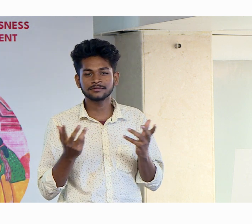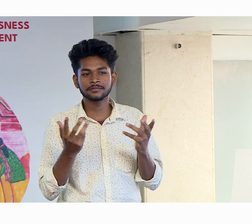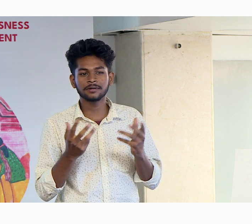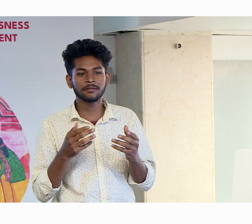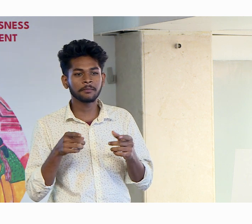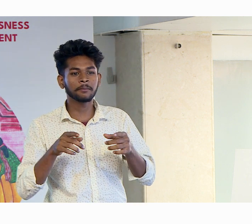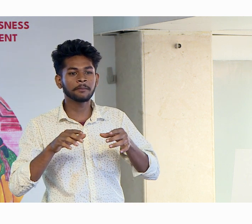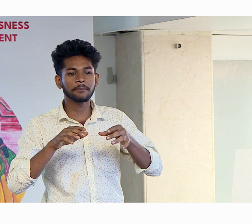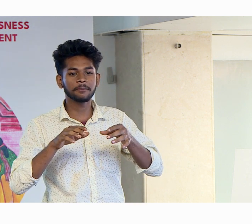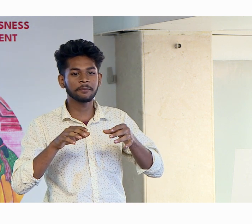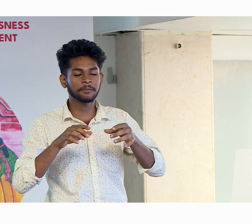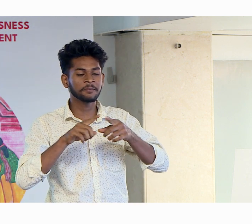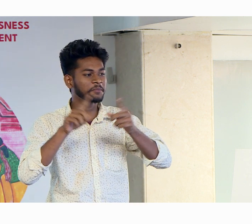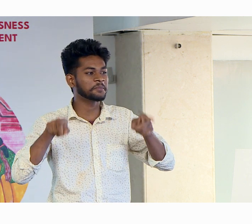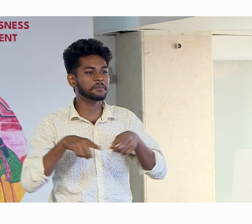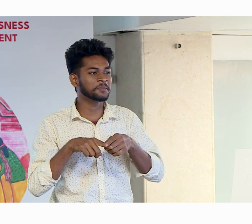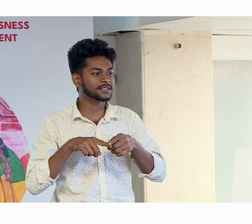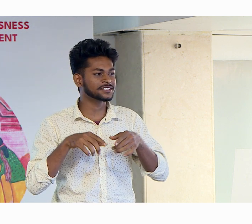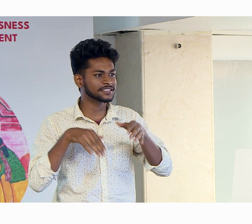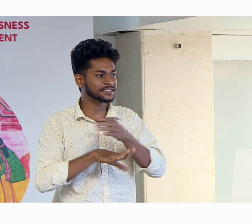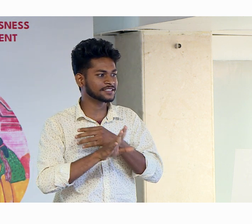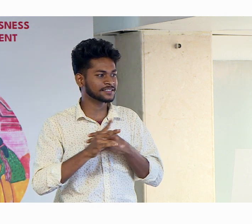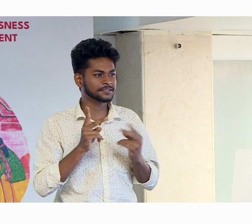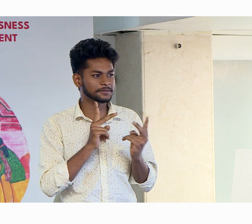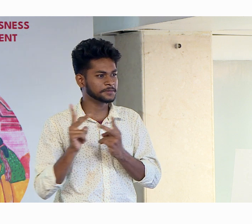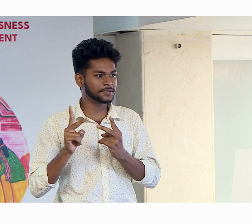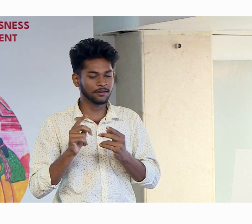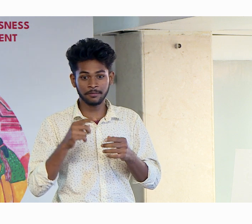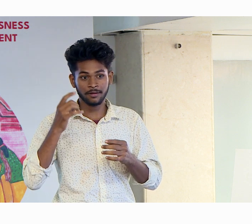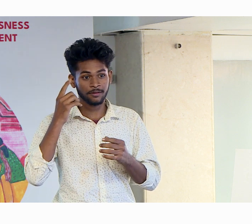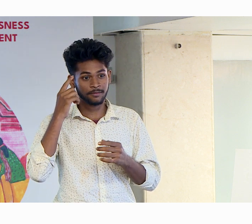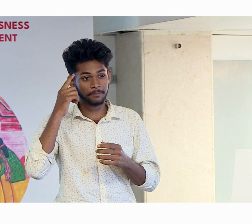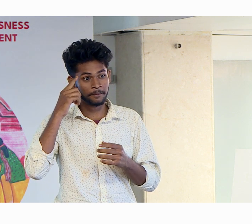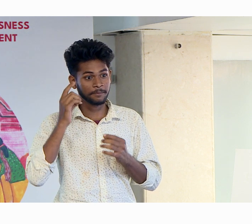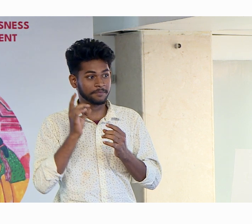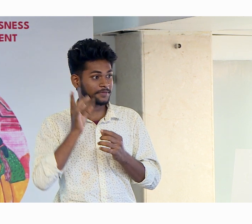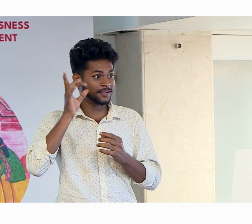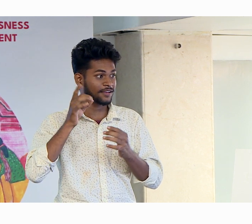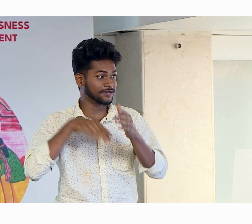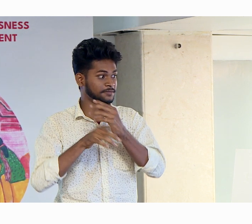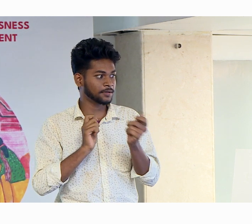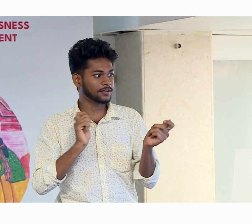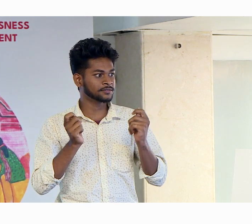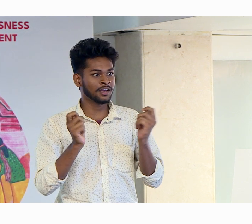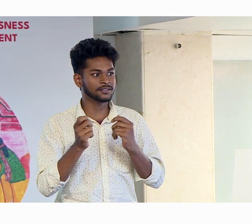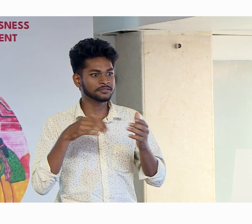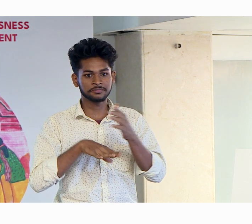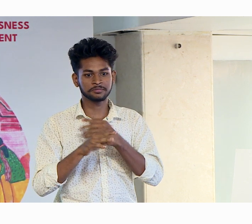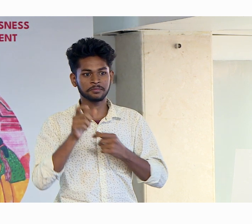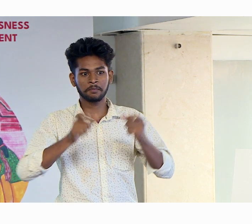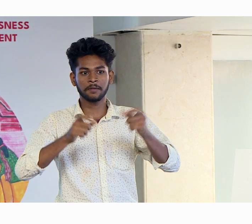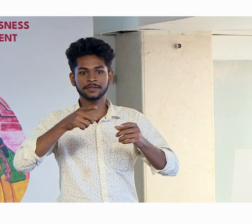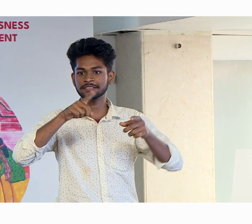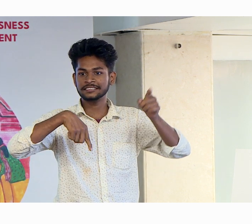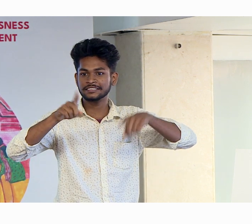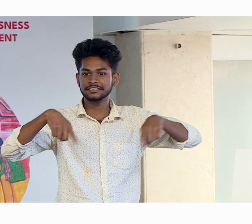machine, the knowledge gets slightly changed because each person has their own mind line and each person has their own